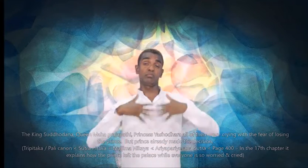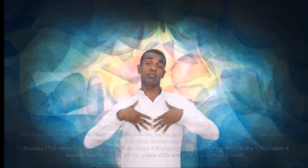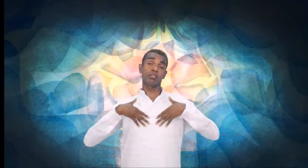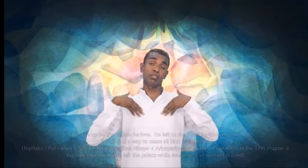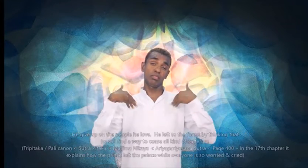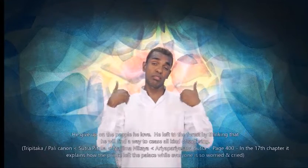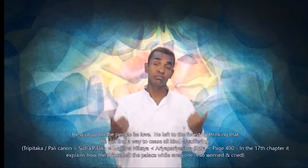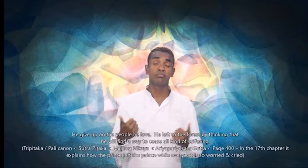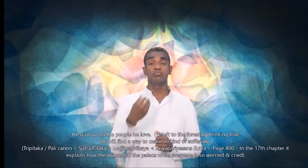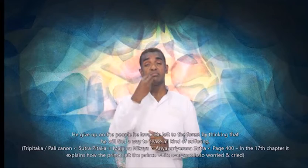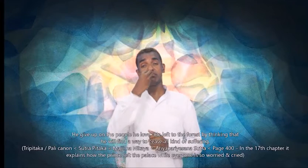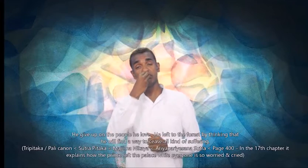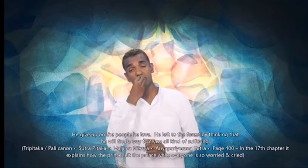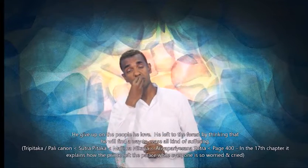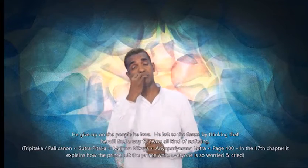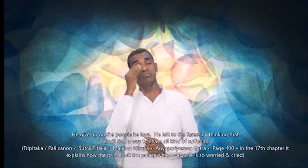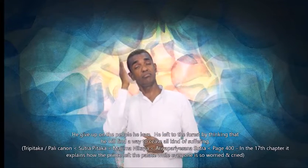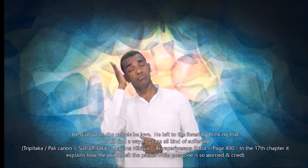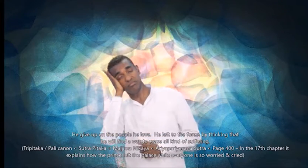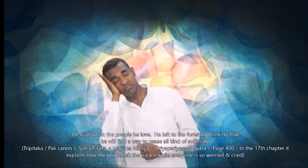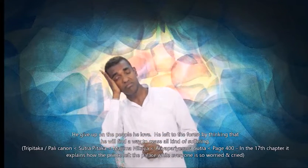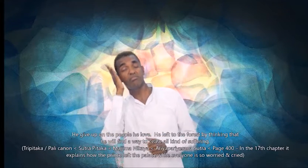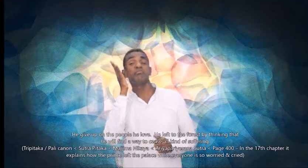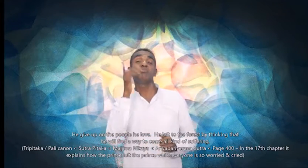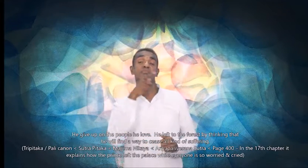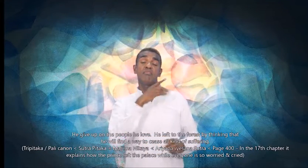He gave up on the people he loved. He left to the